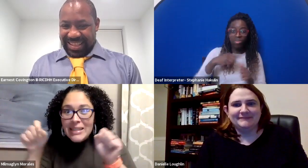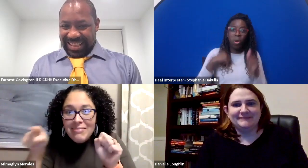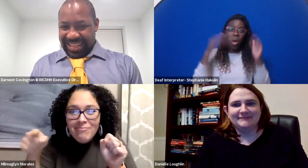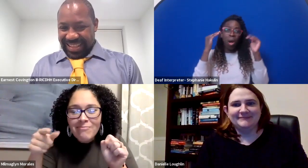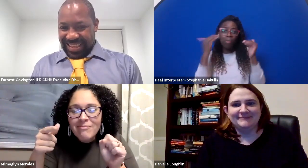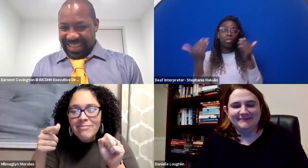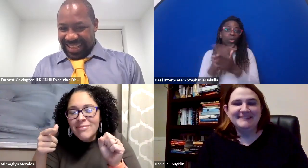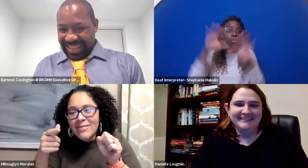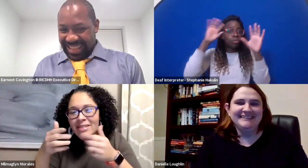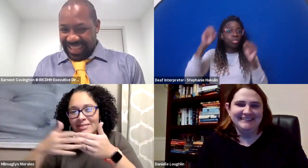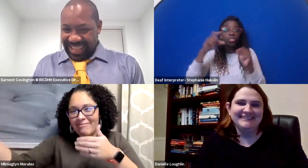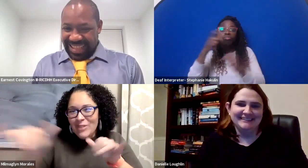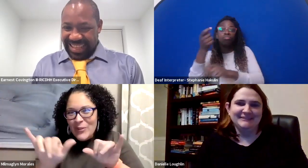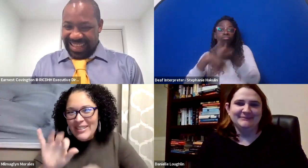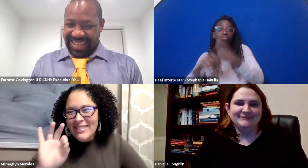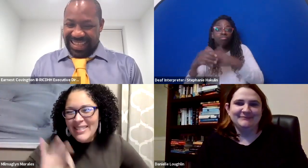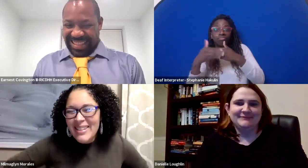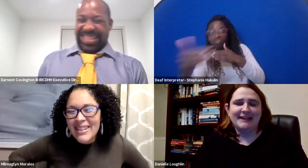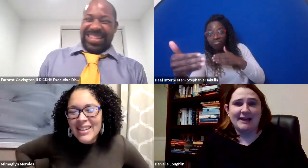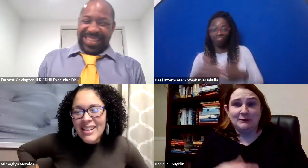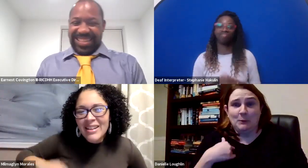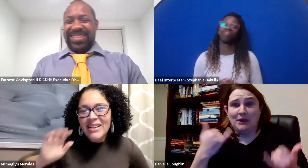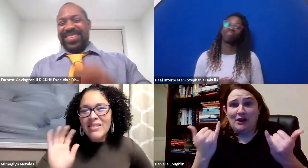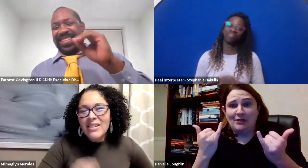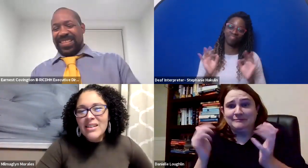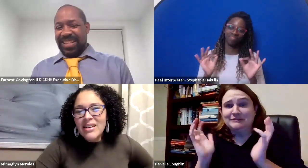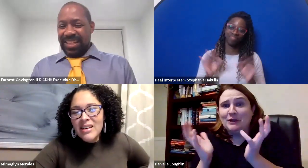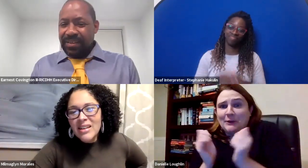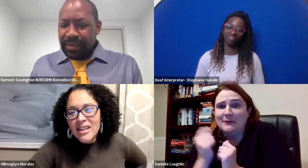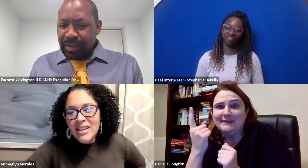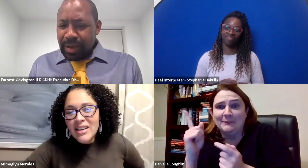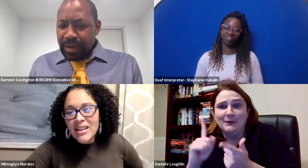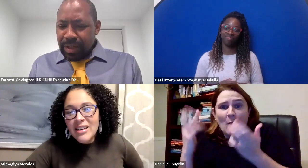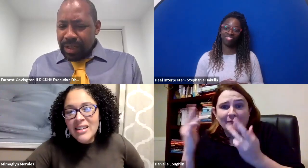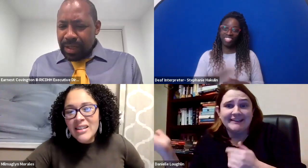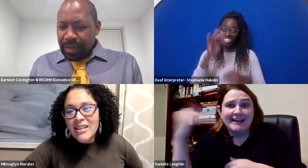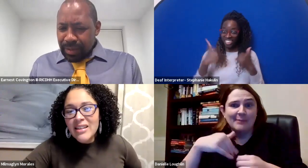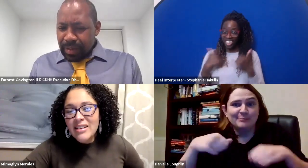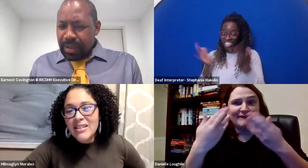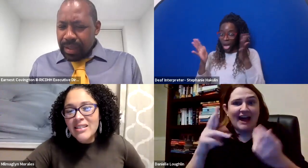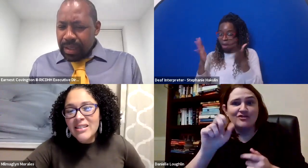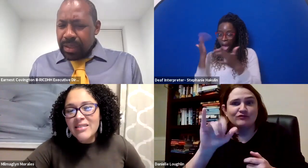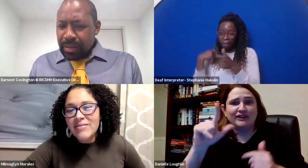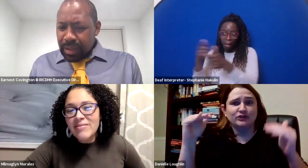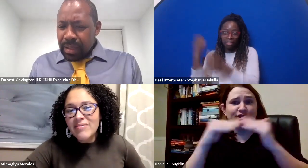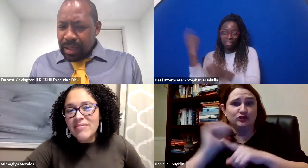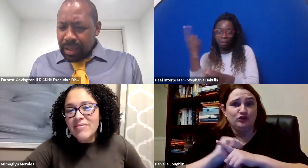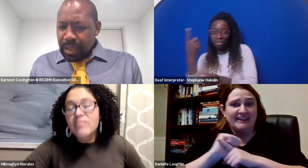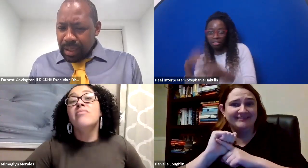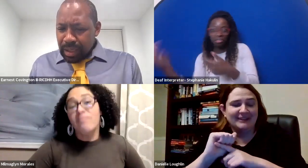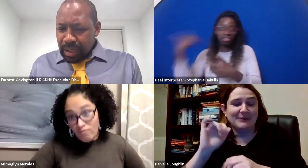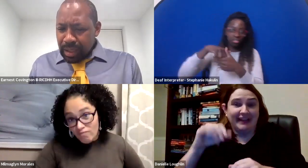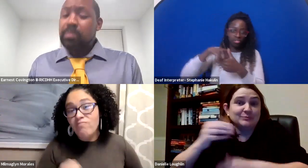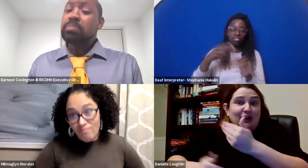So I hope whoever replaces you, I'll look forward to meeting that person. I'm actually talking with somebody who